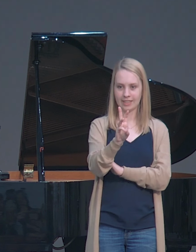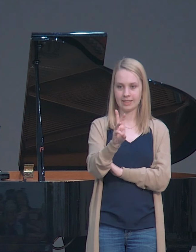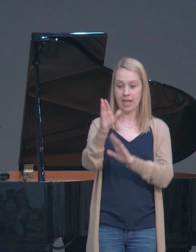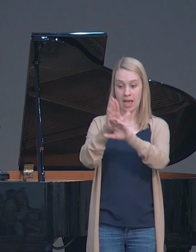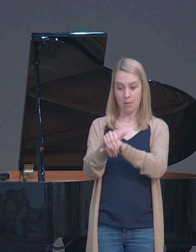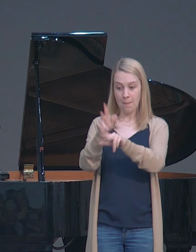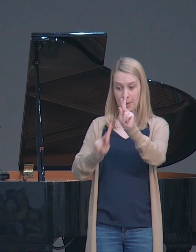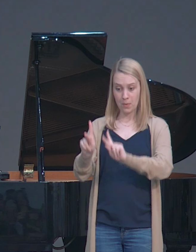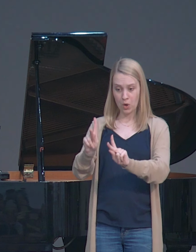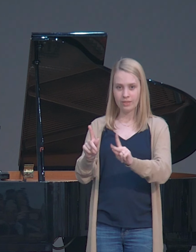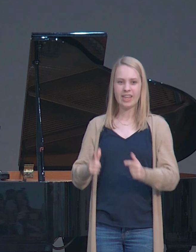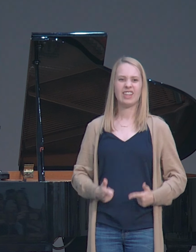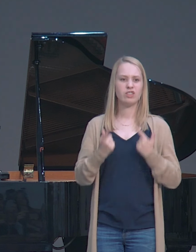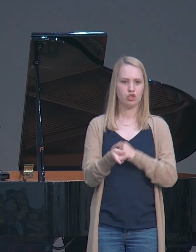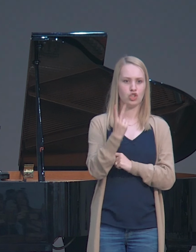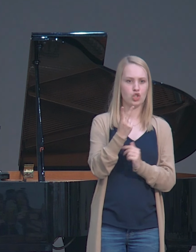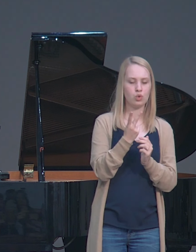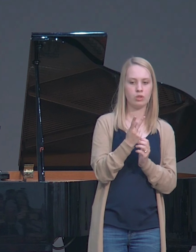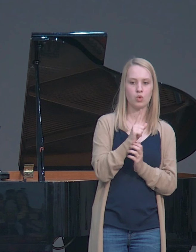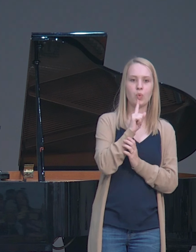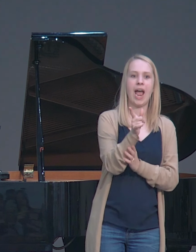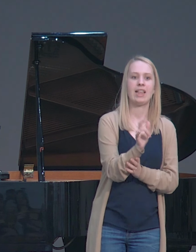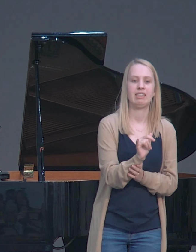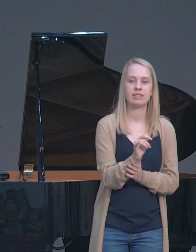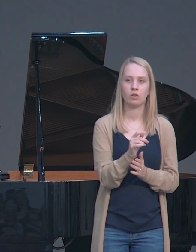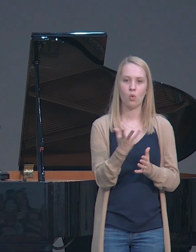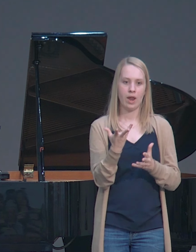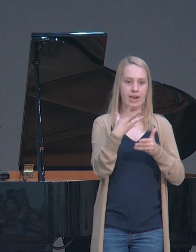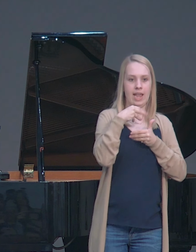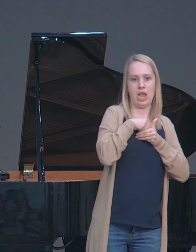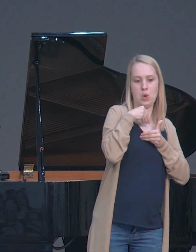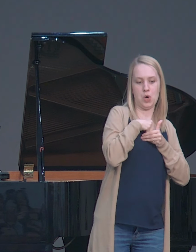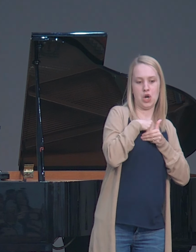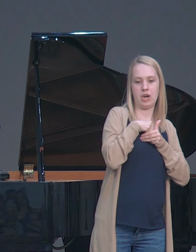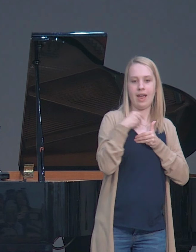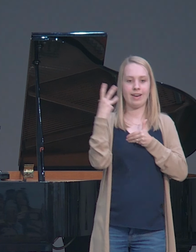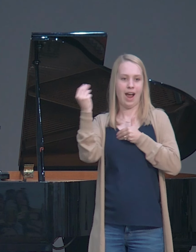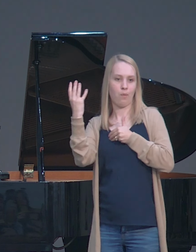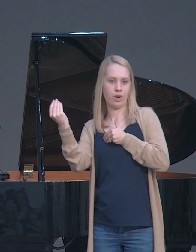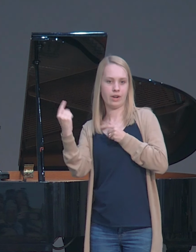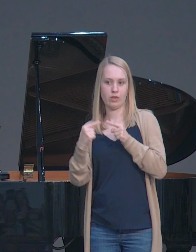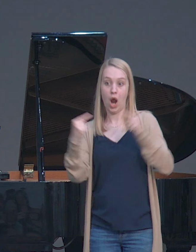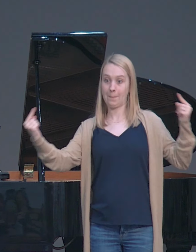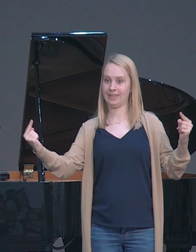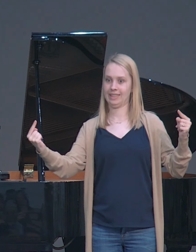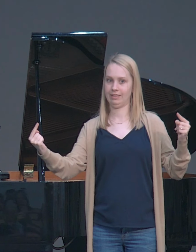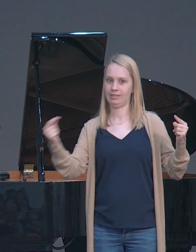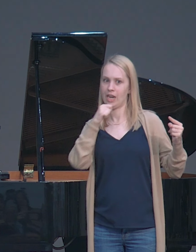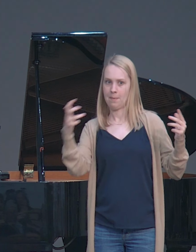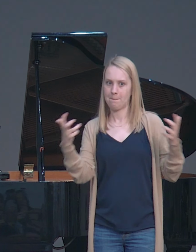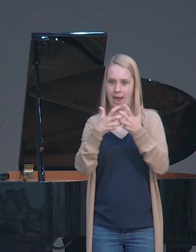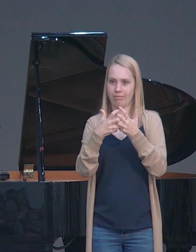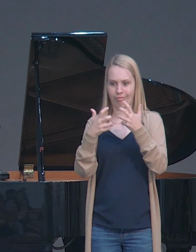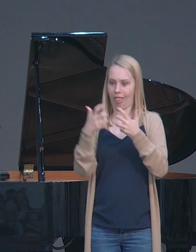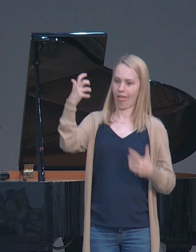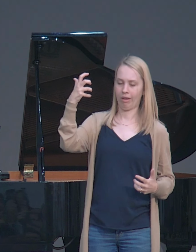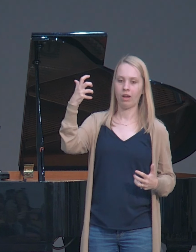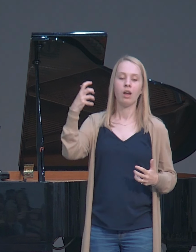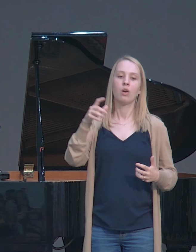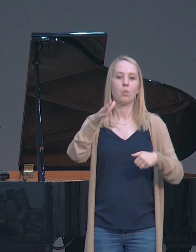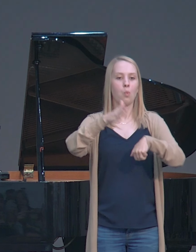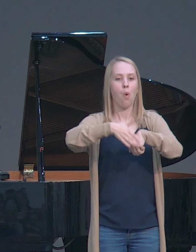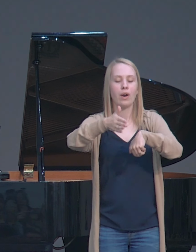who live two realities. They live an inner reality, and that's the opposite of their outward action. So there's this comparison, there's this